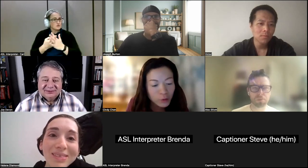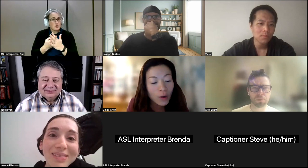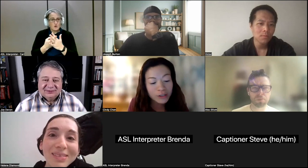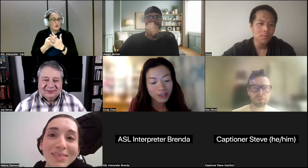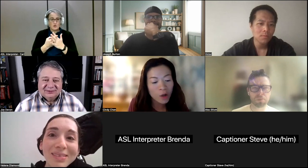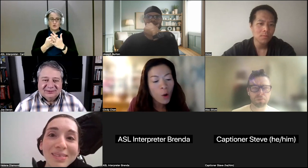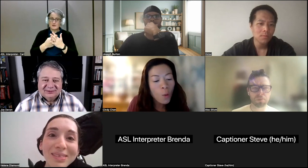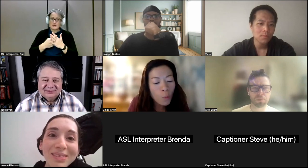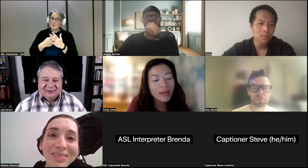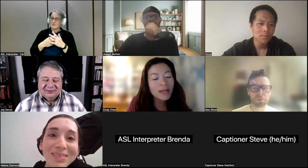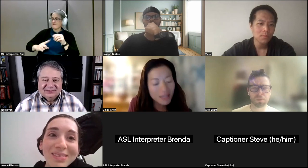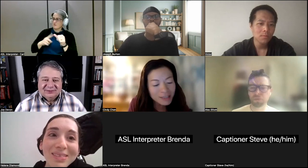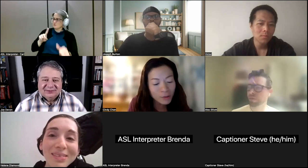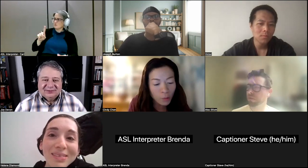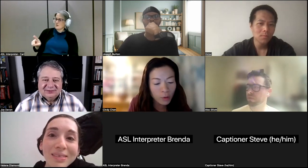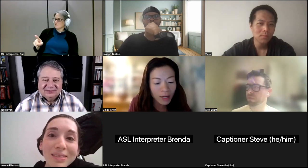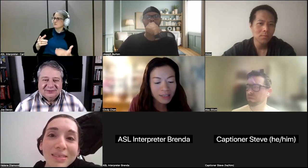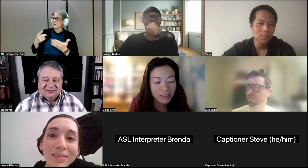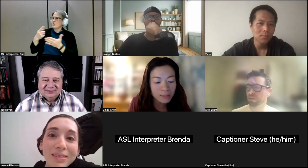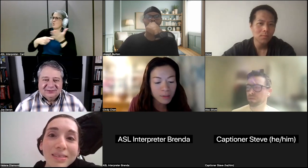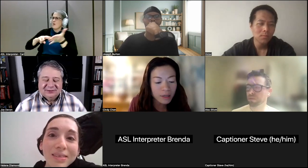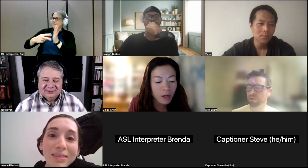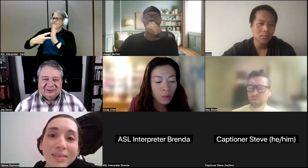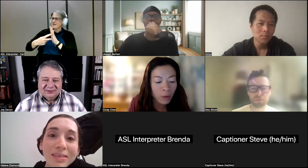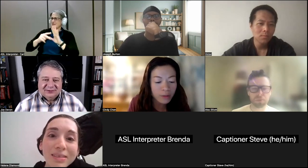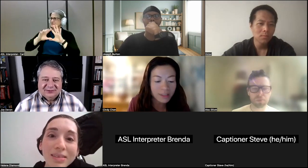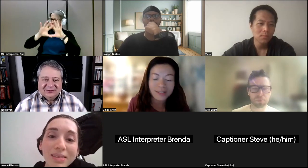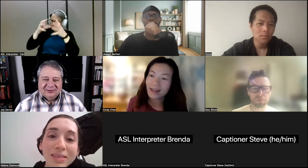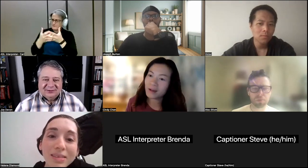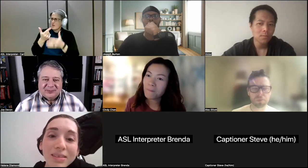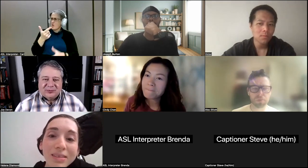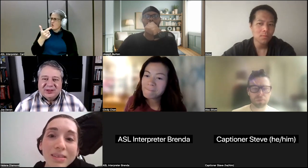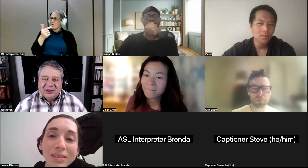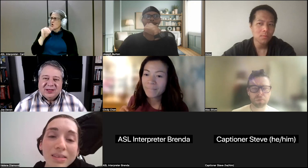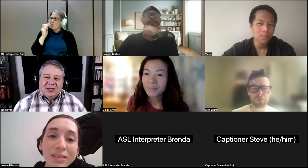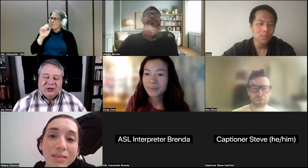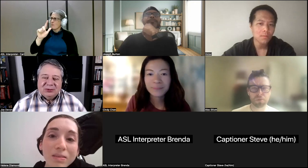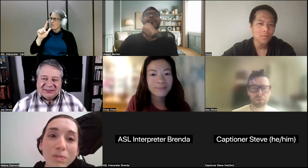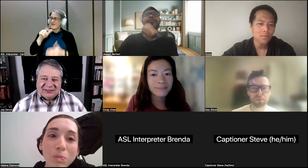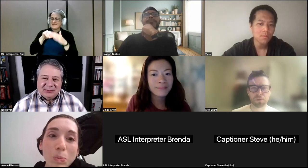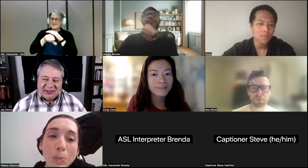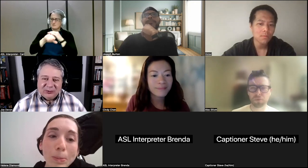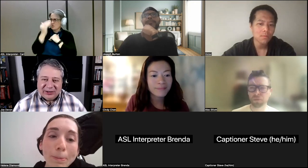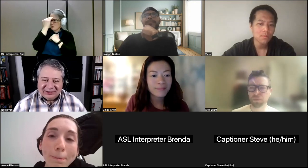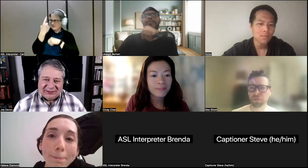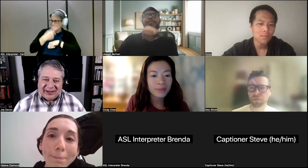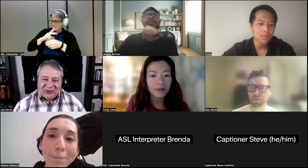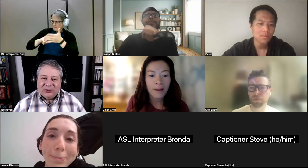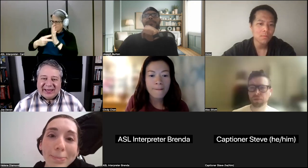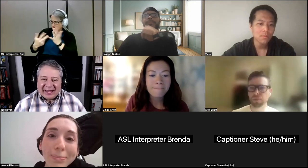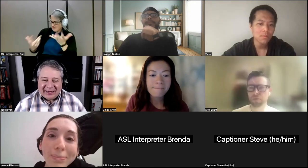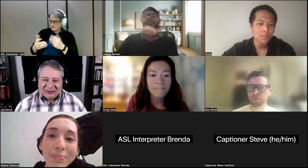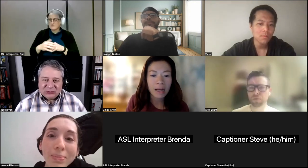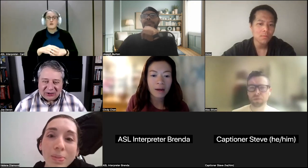first question. What is Global Accessibility Awareness Day? Global Accessibility Awareness Day,